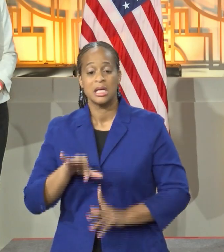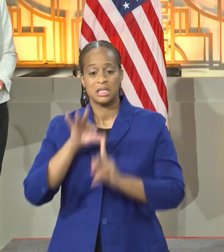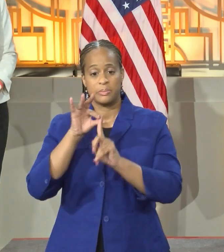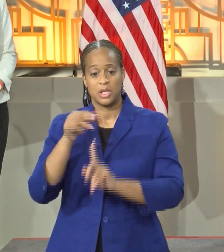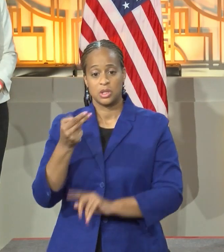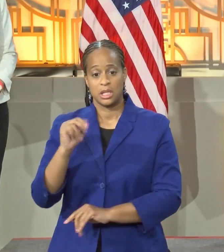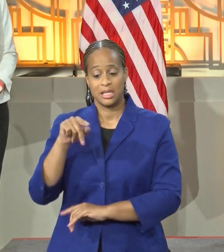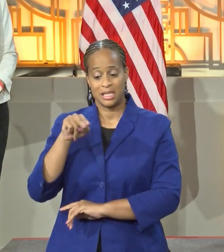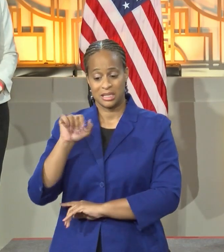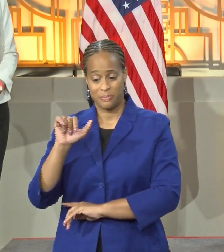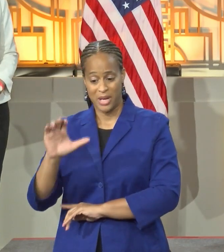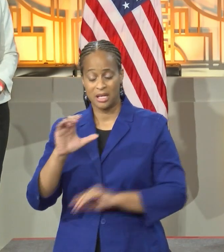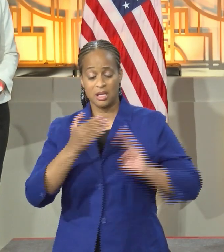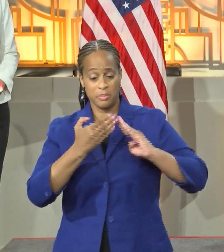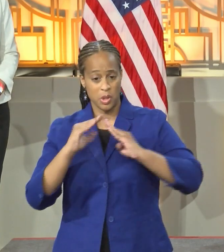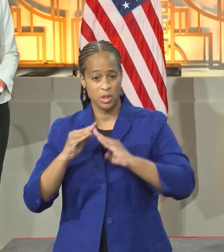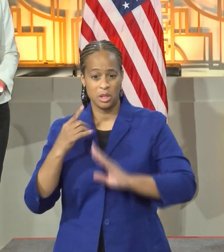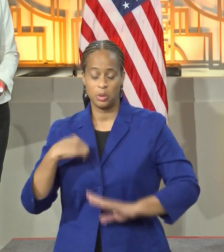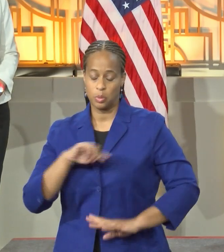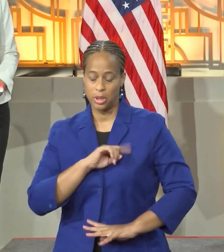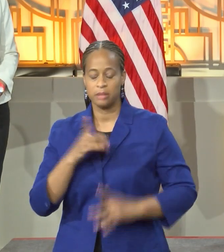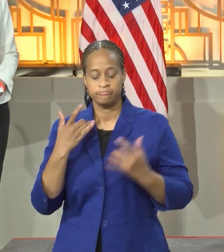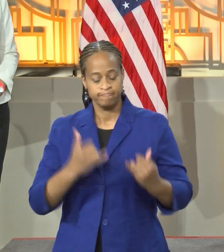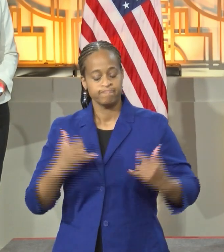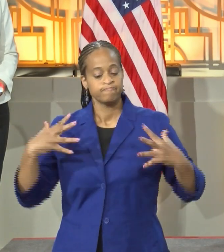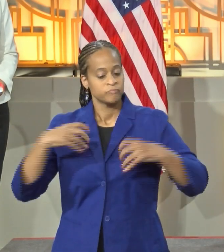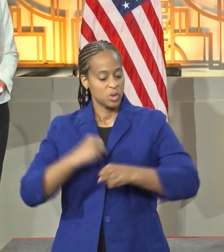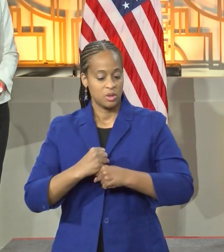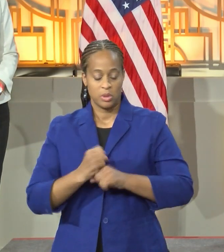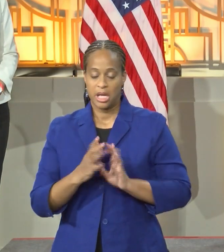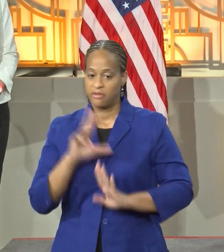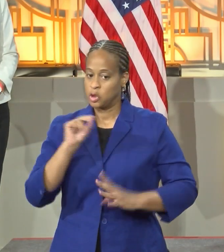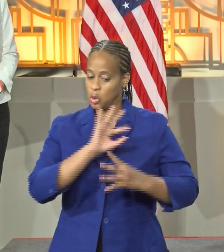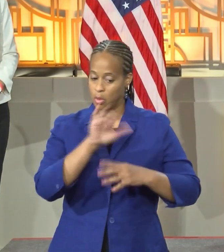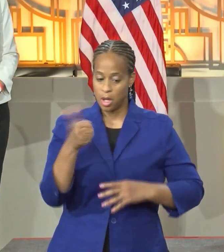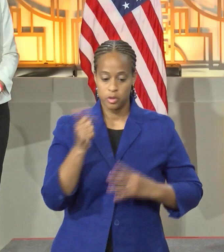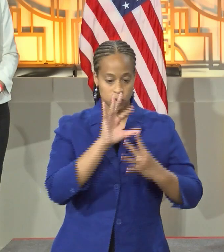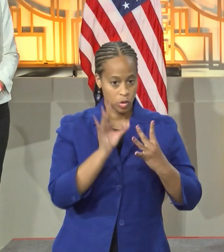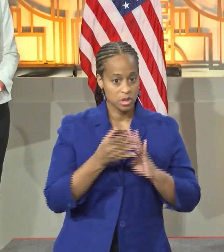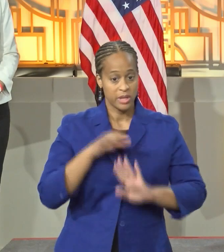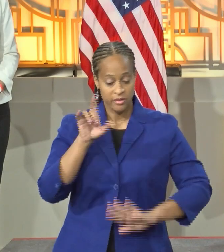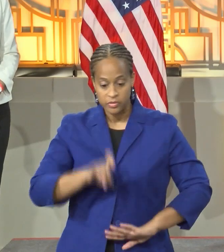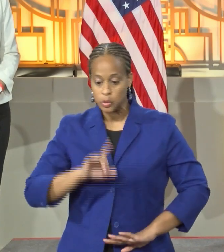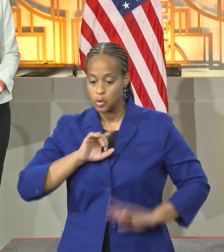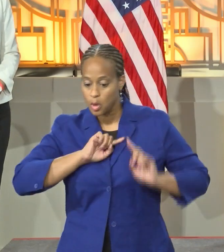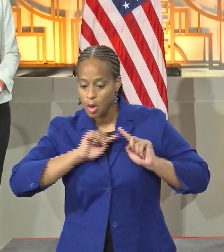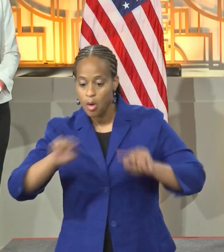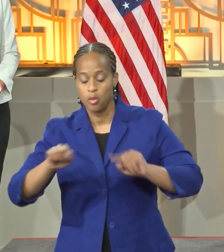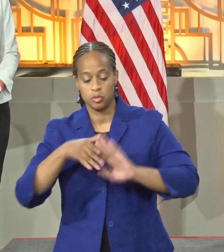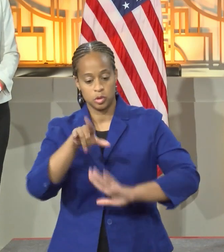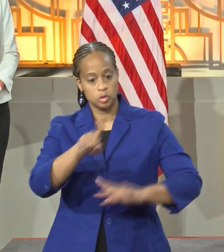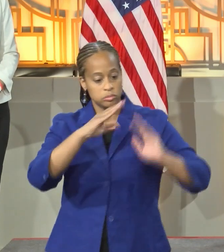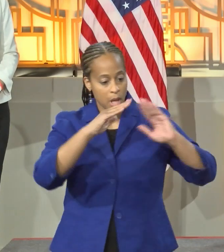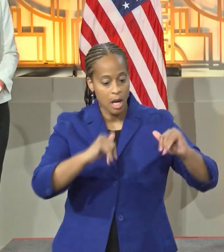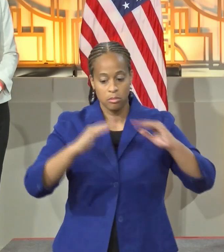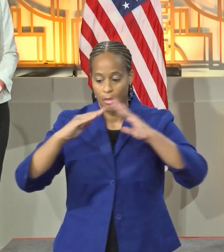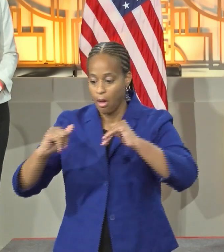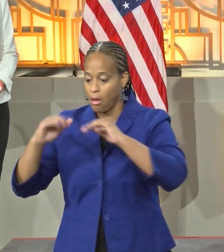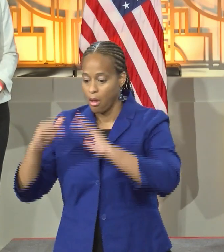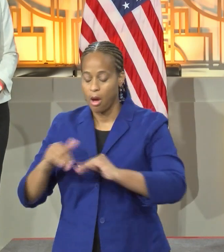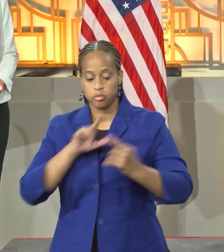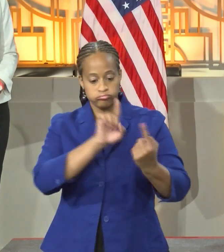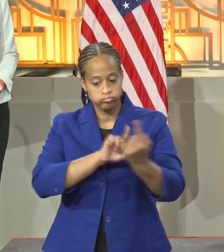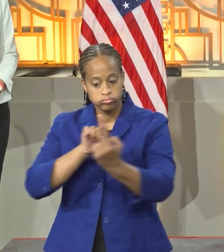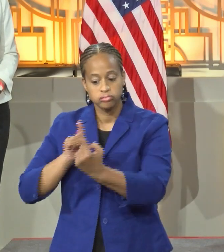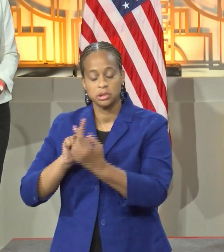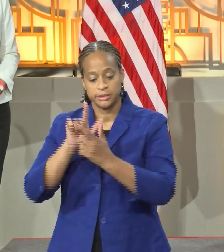community, quite frankly, we have concluded that we have no choice but to go directly into the neighborhoods, go door to door to